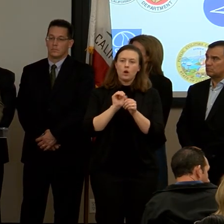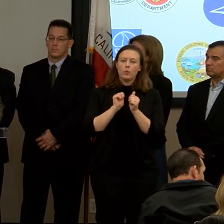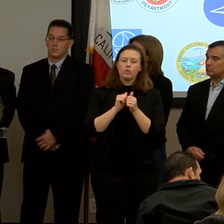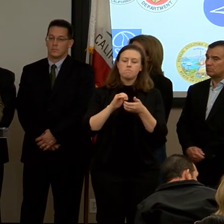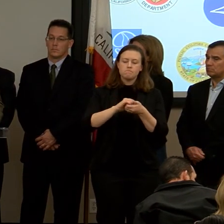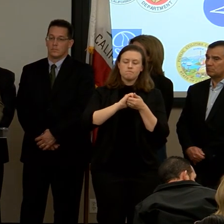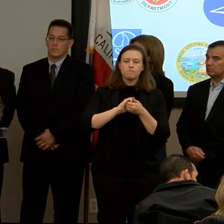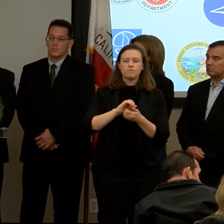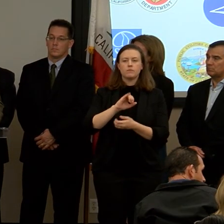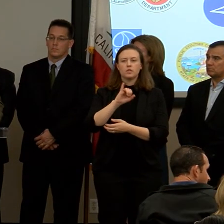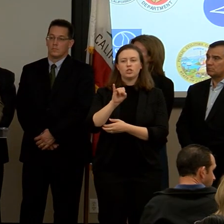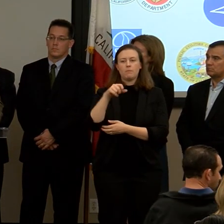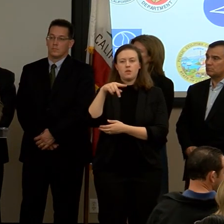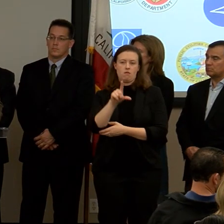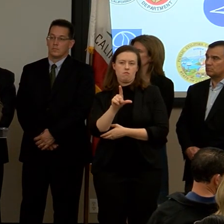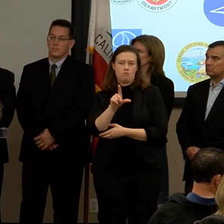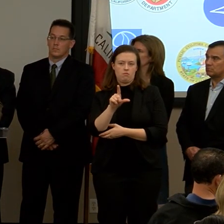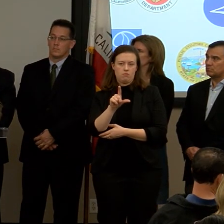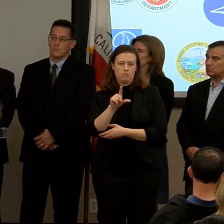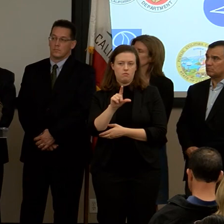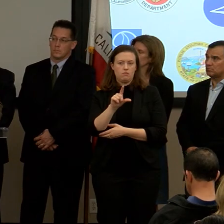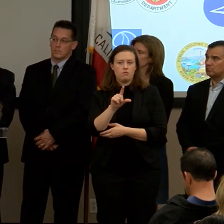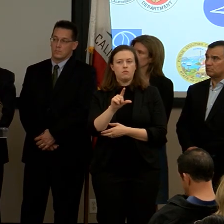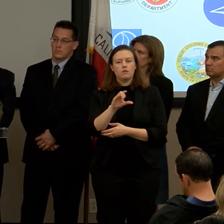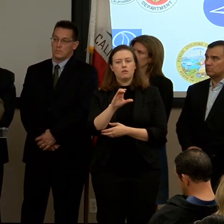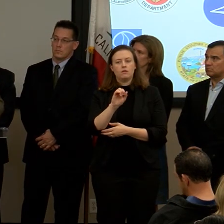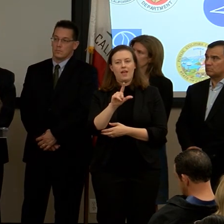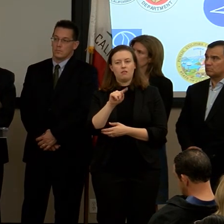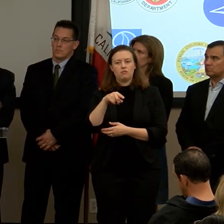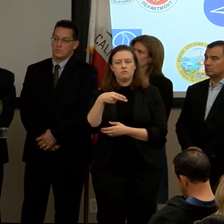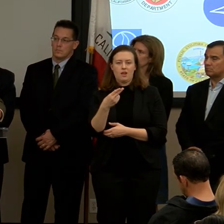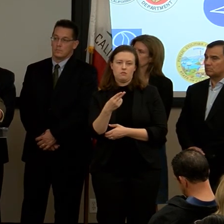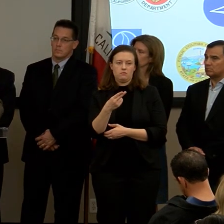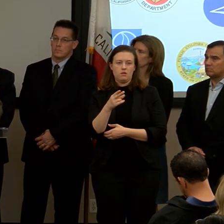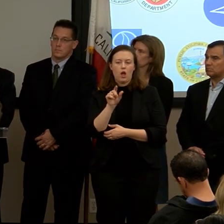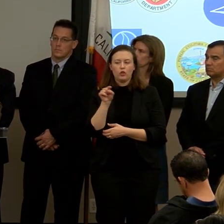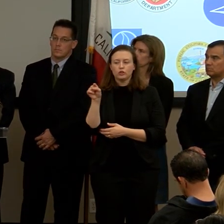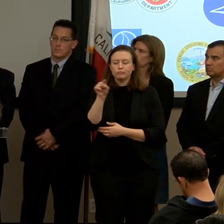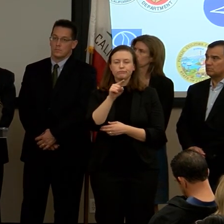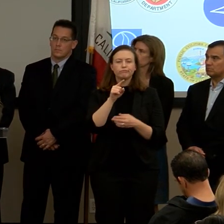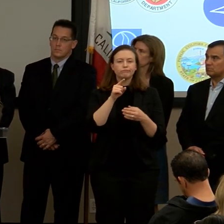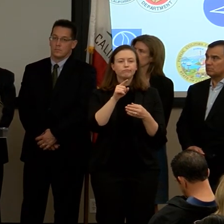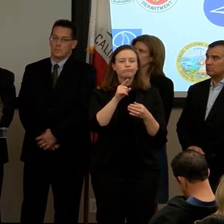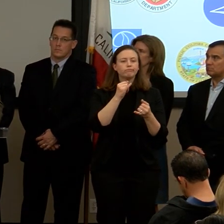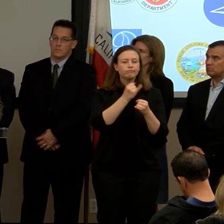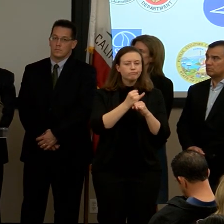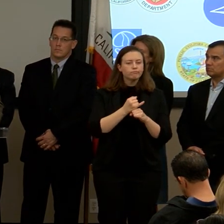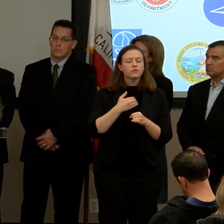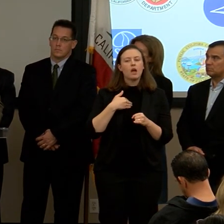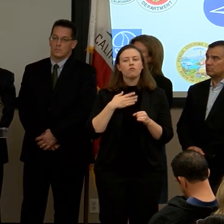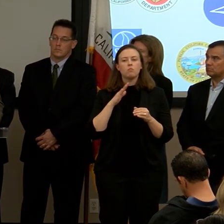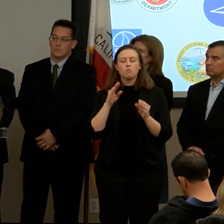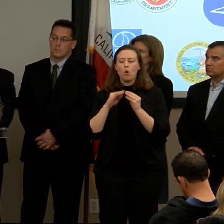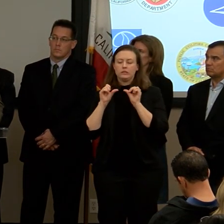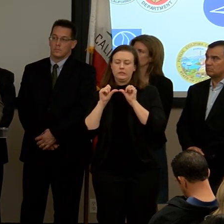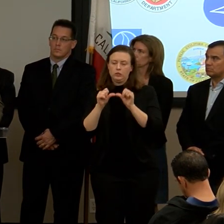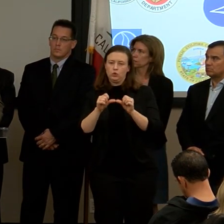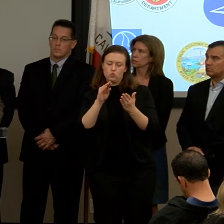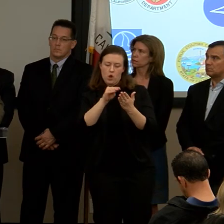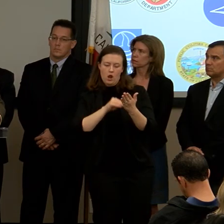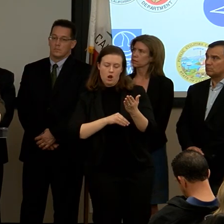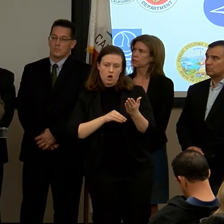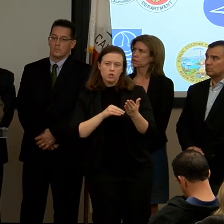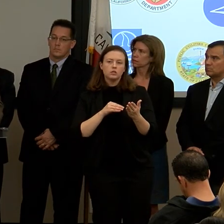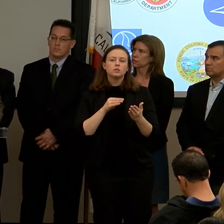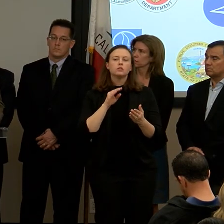Jet Propulsion Laboratory, Caltech, and other institutions that had a more continuous record of methane levels in the LA